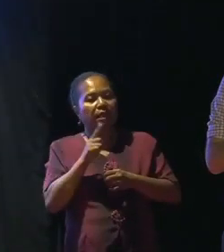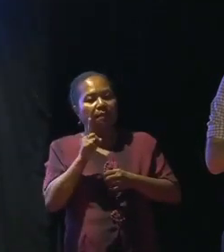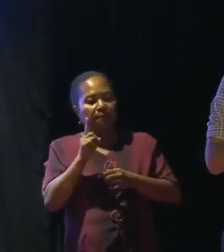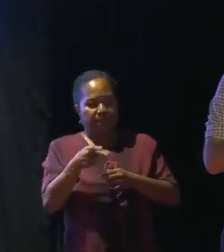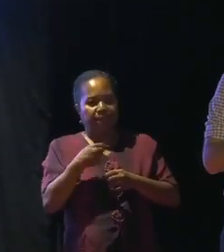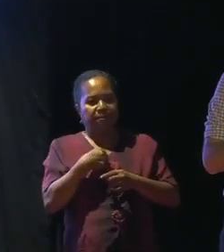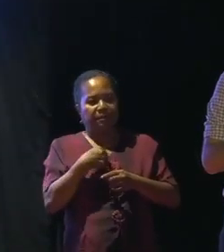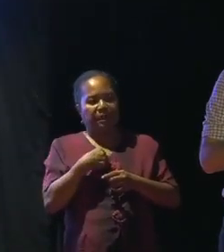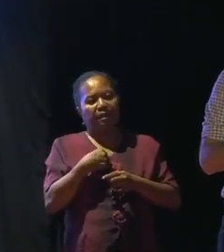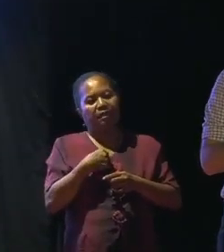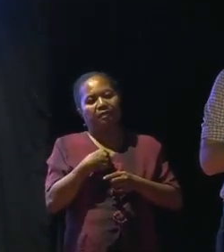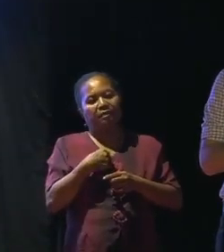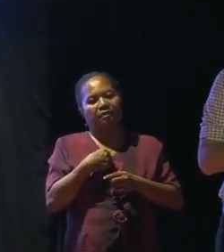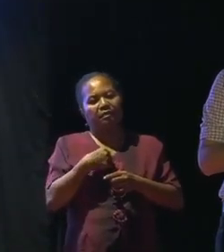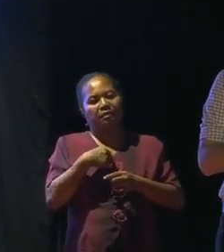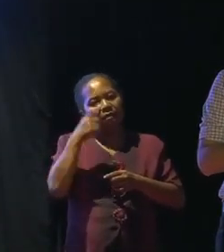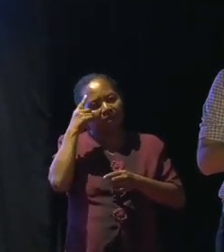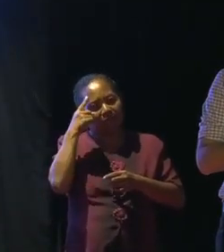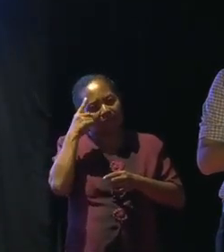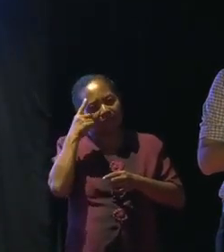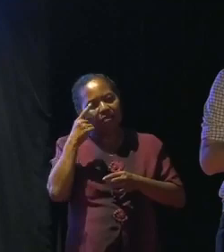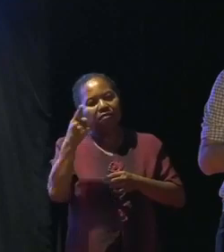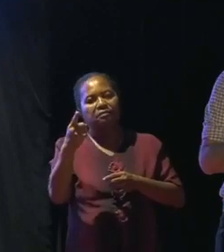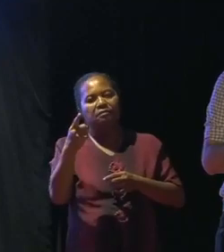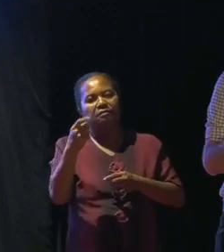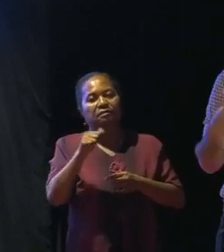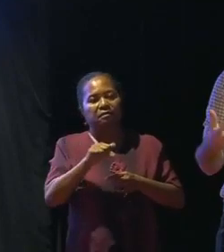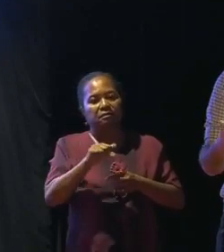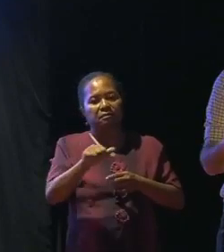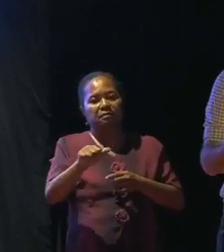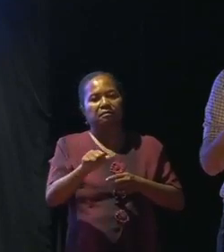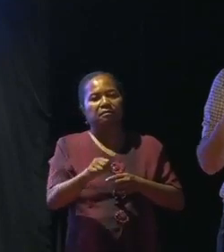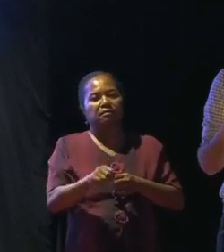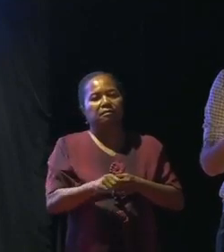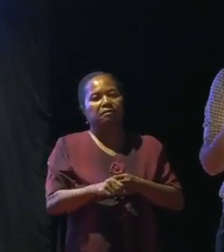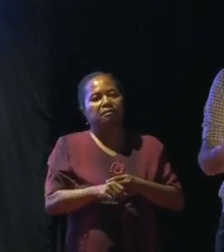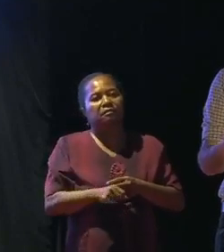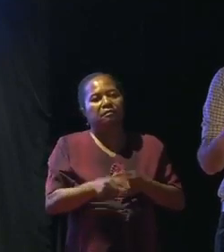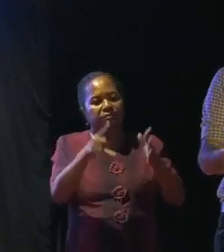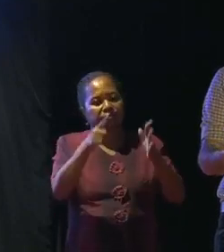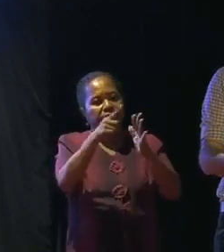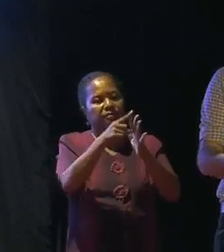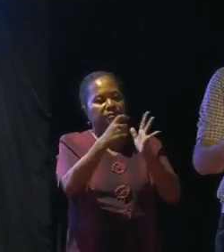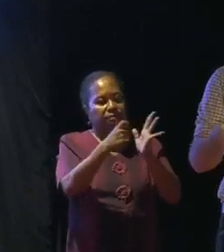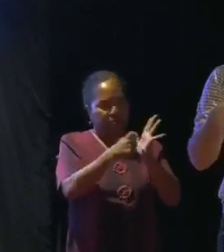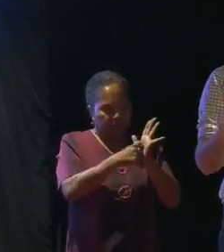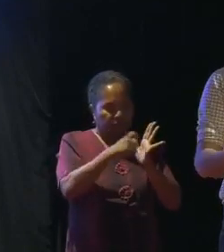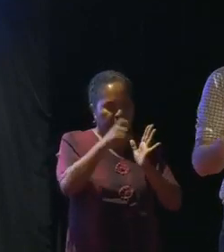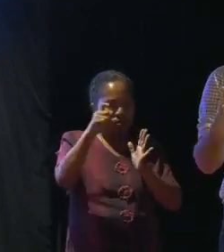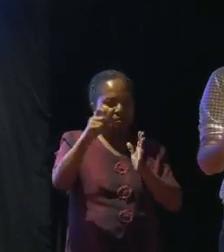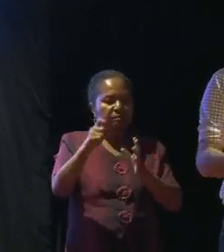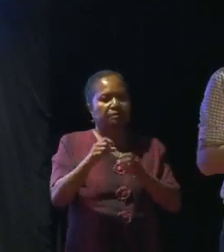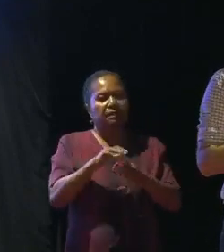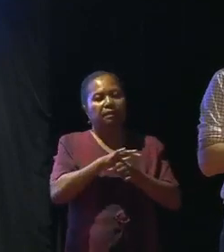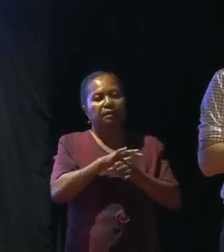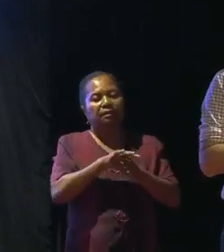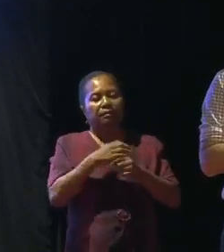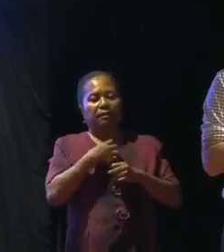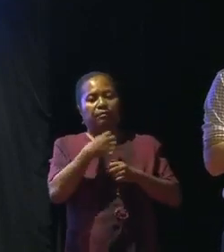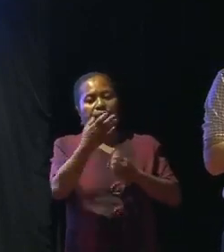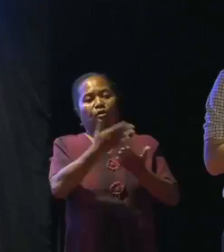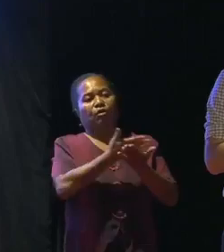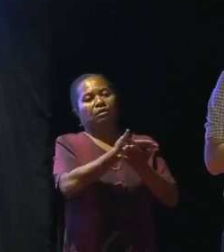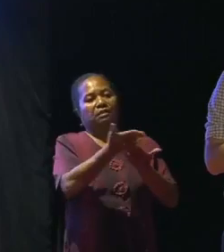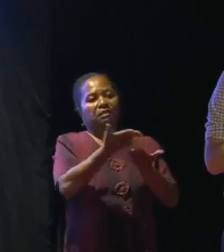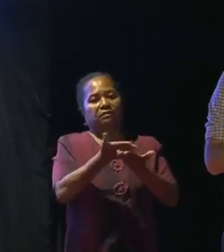have a tax professional for anything complicated, but the idea is the IRC will make available simple tax